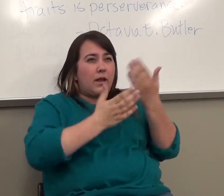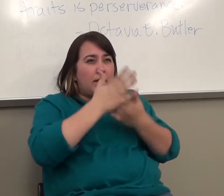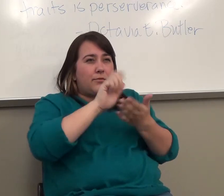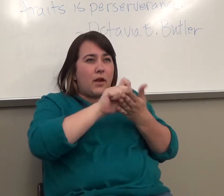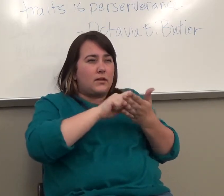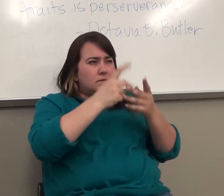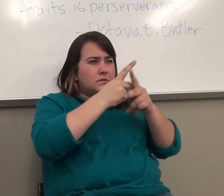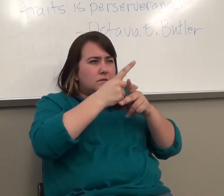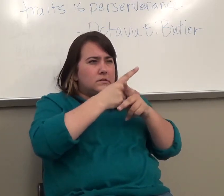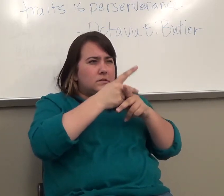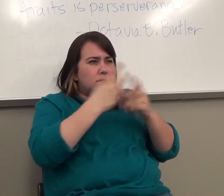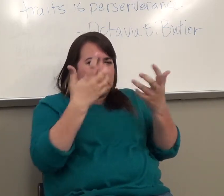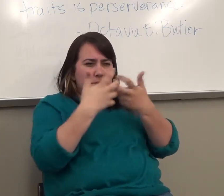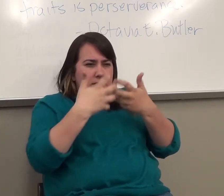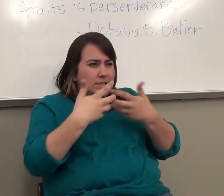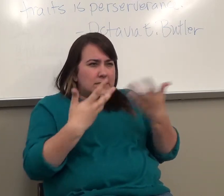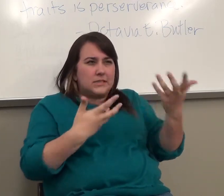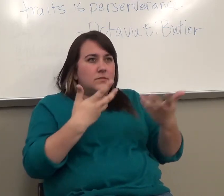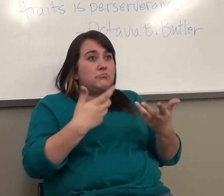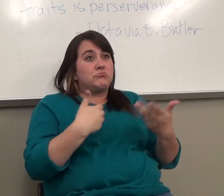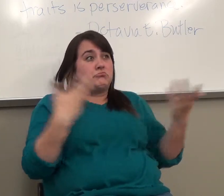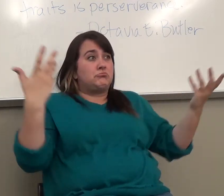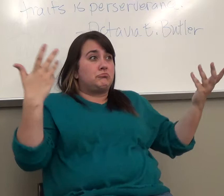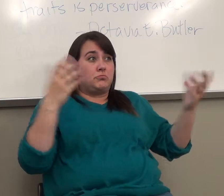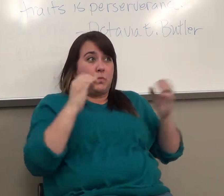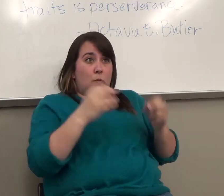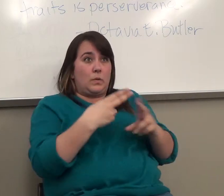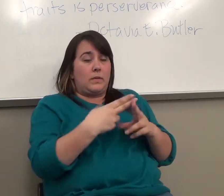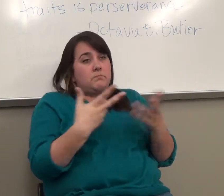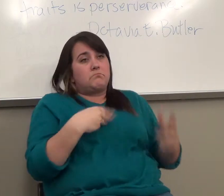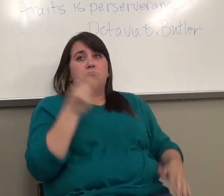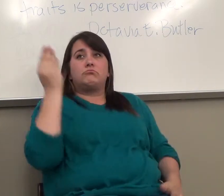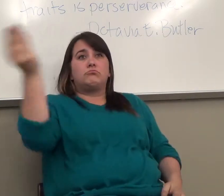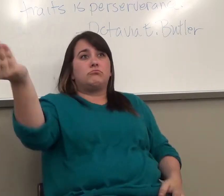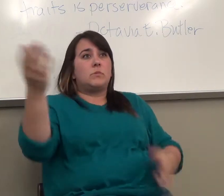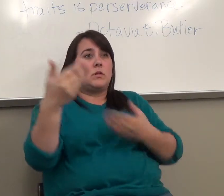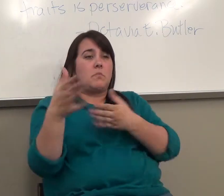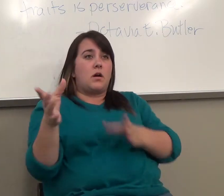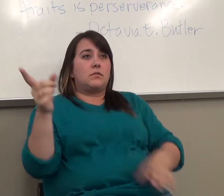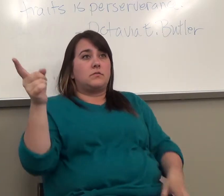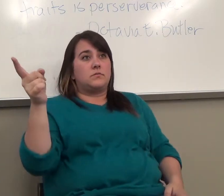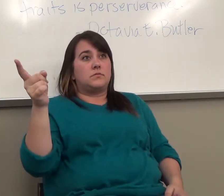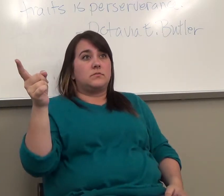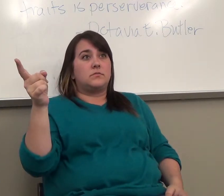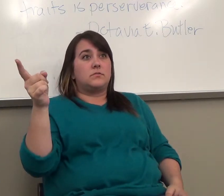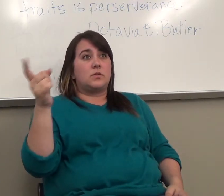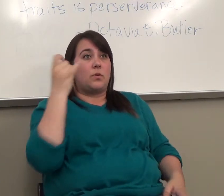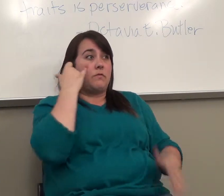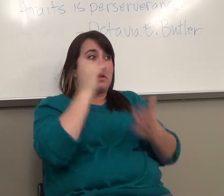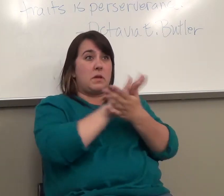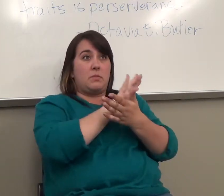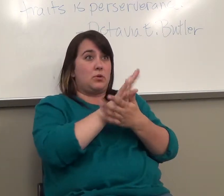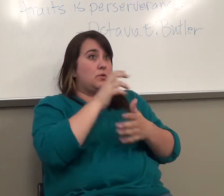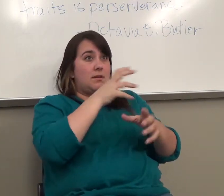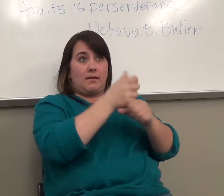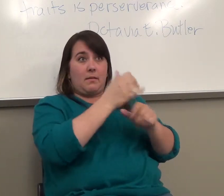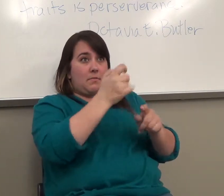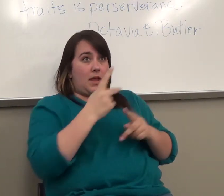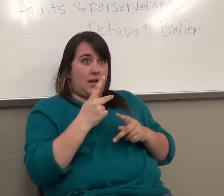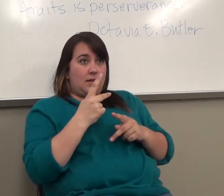is. I'm just sticking it out in that box. So something that you didn't get back may be out in that box. You need to come and